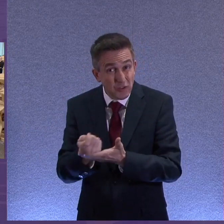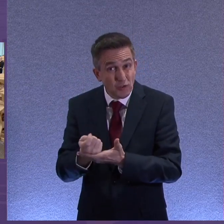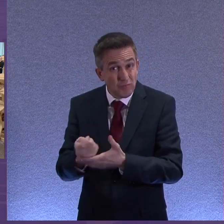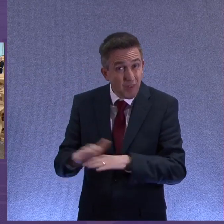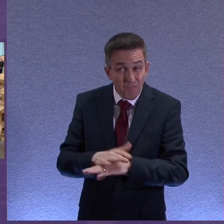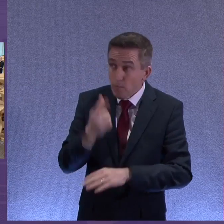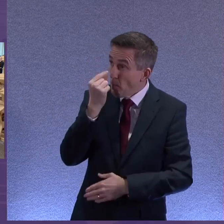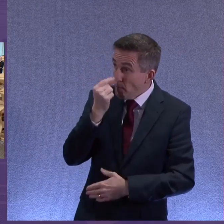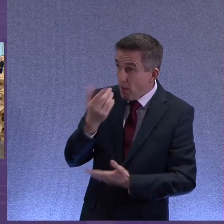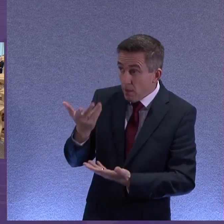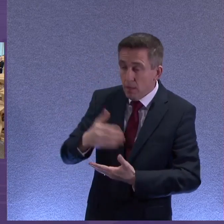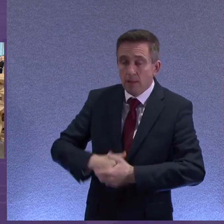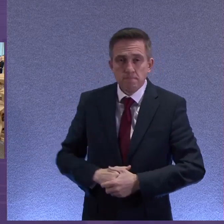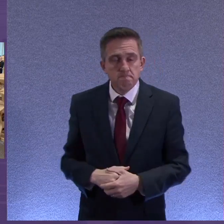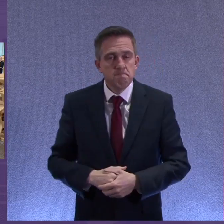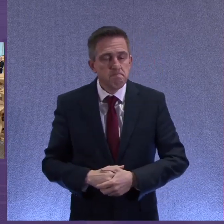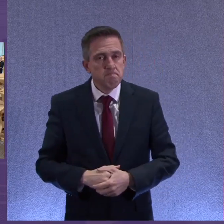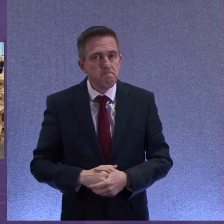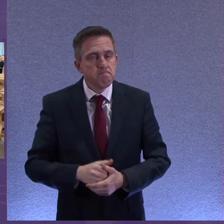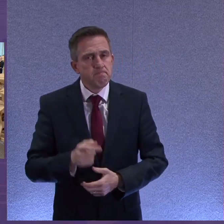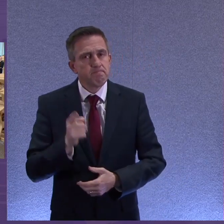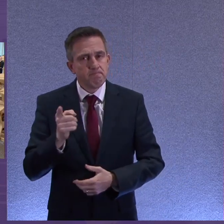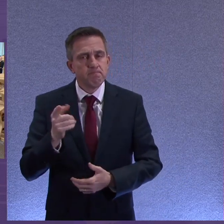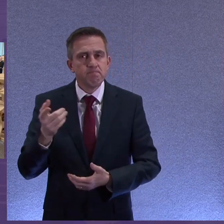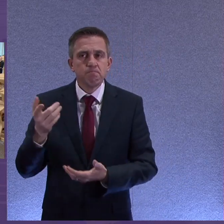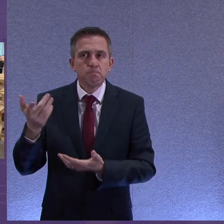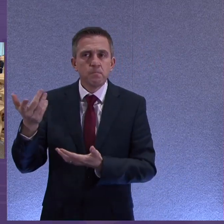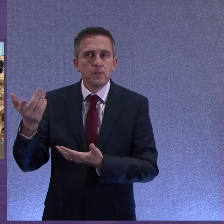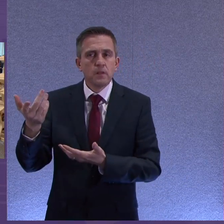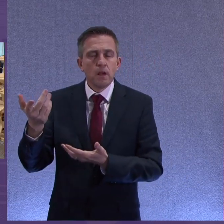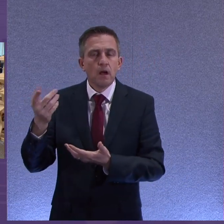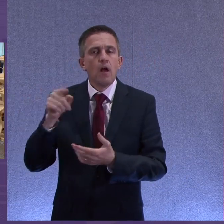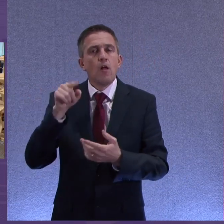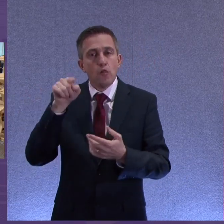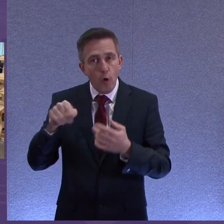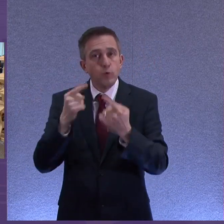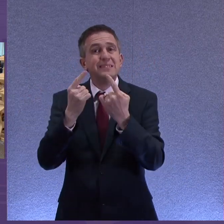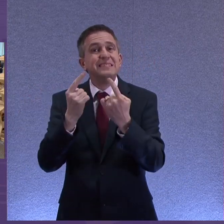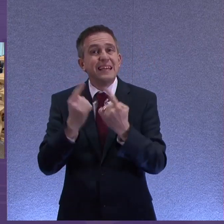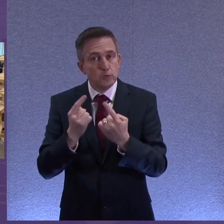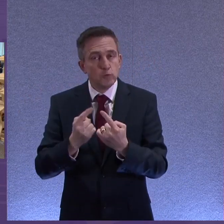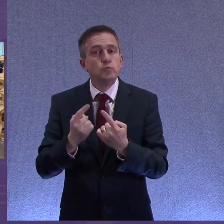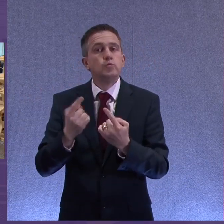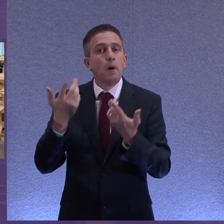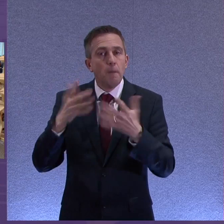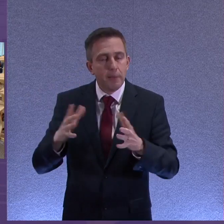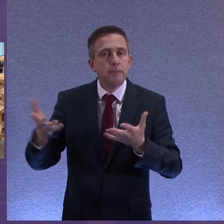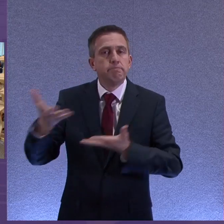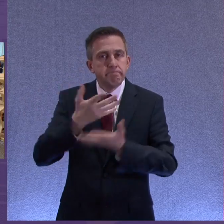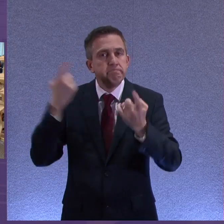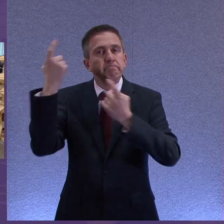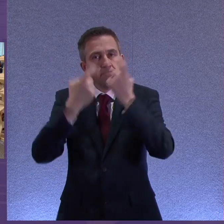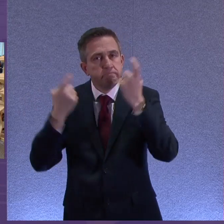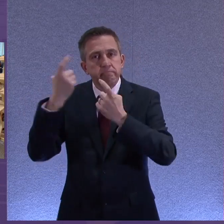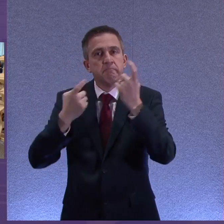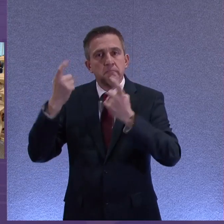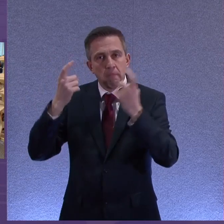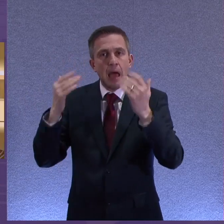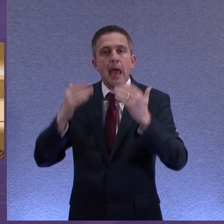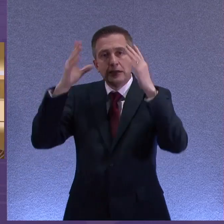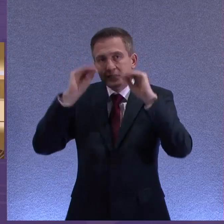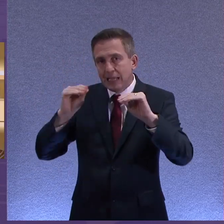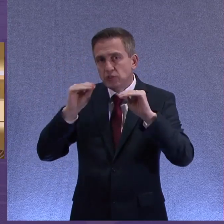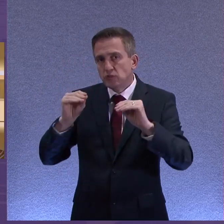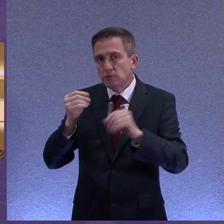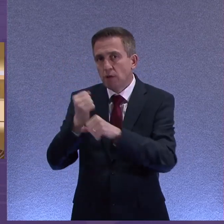John Swinney. Presiding Officer, these issues are under very active discussion between the Higher Education and Further Education Minister Richard Lockhead